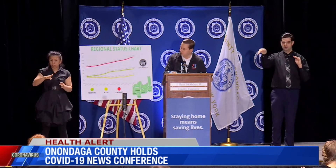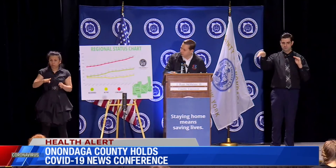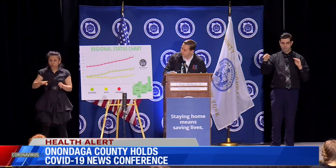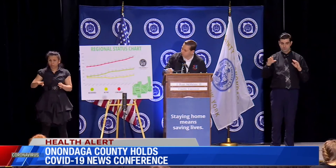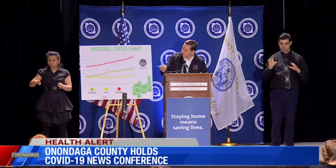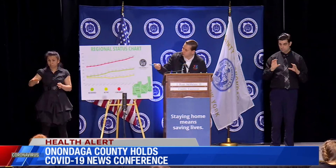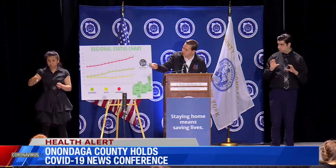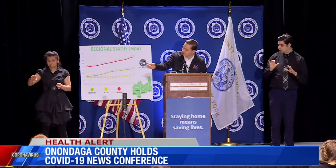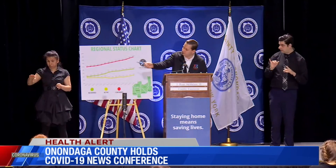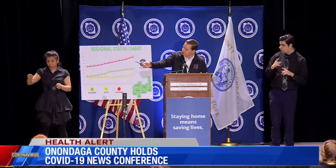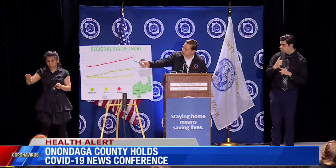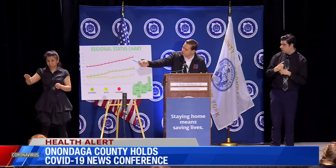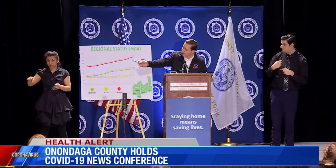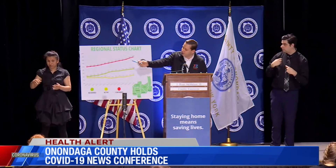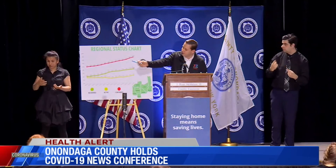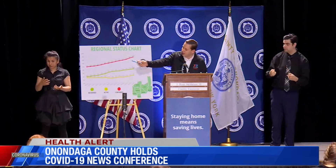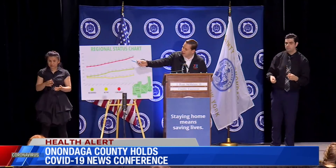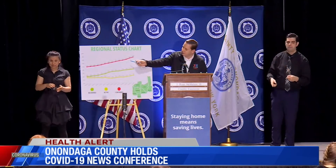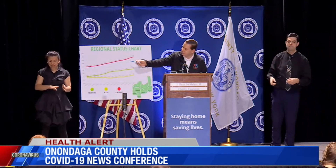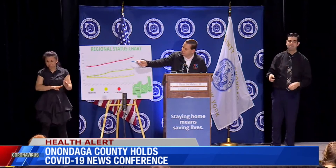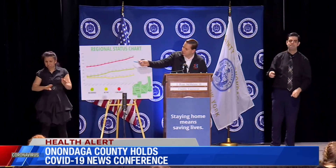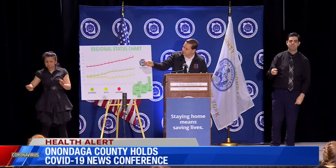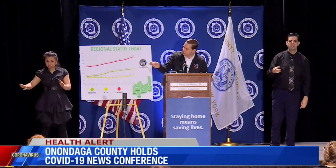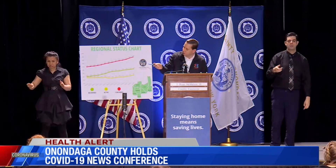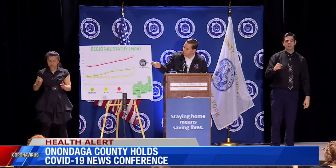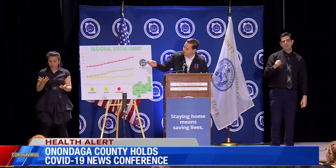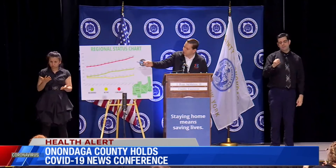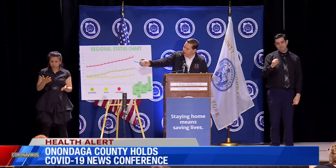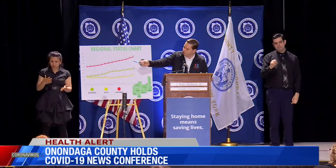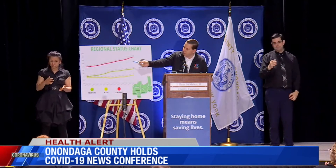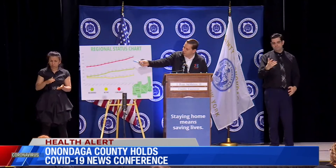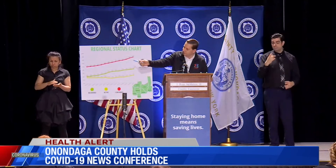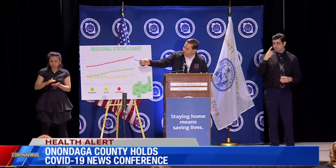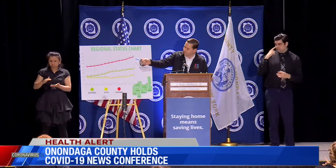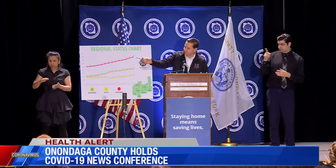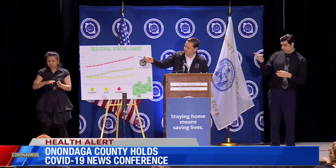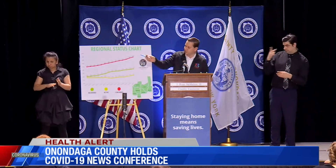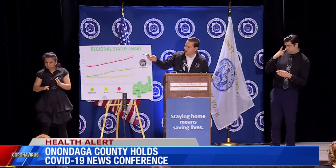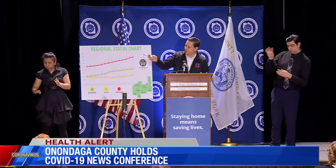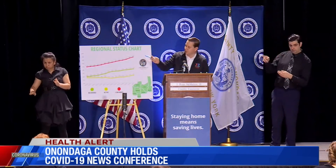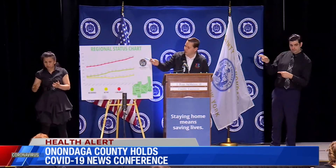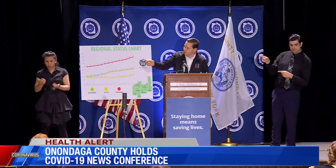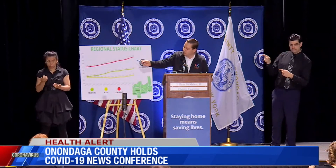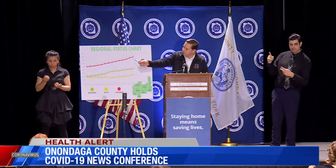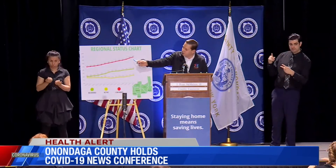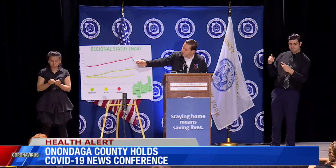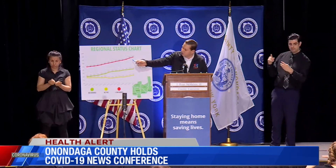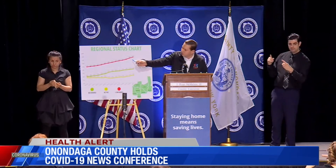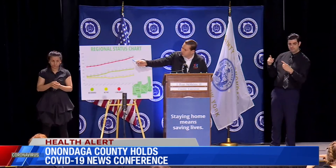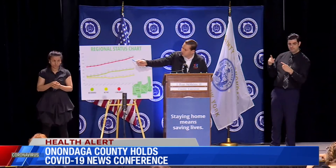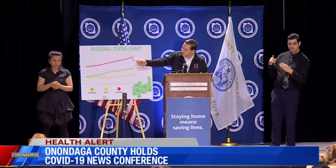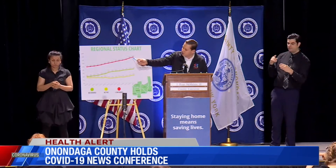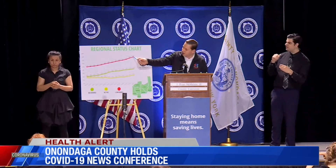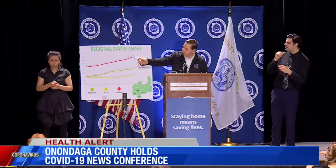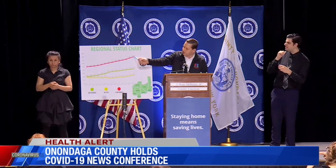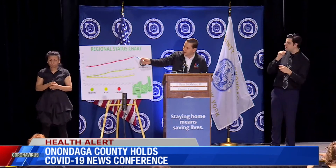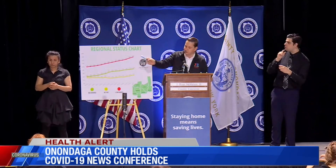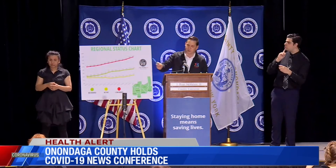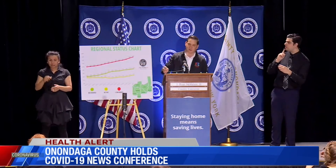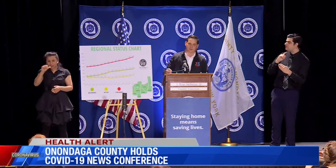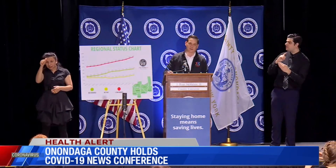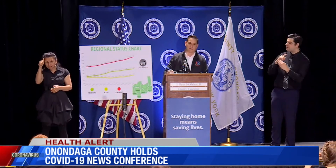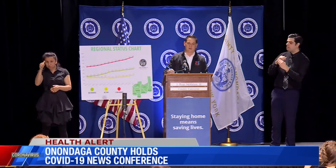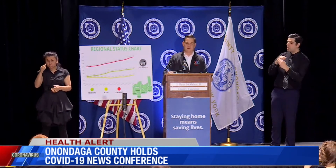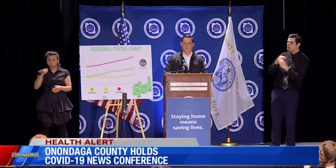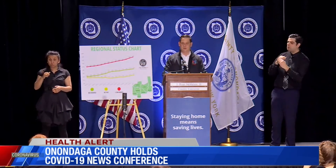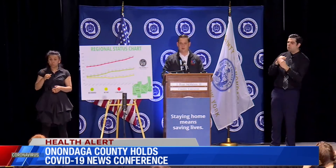again, if you look at the regional, it's not completely flat, but it's going this way. The only reason you see that uptick